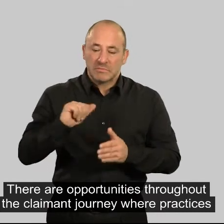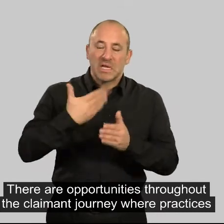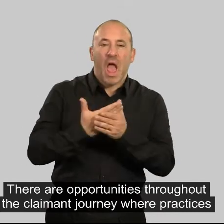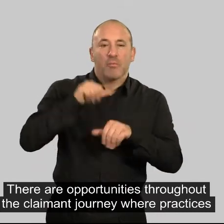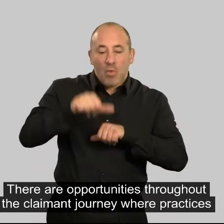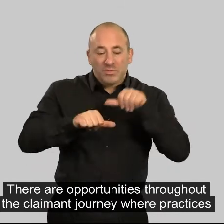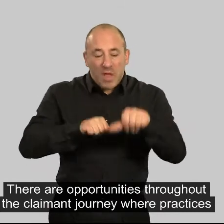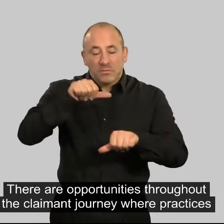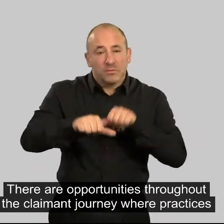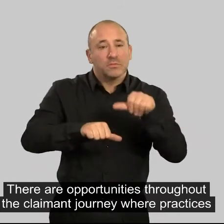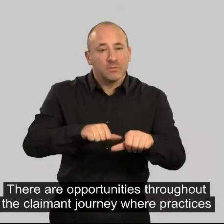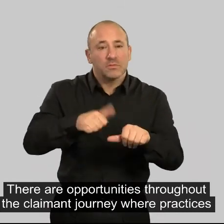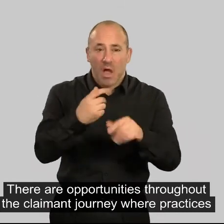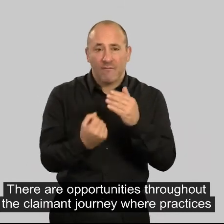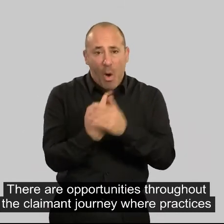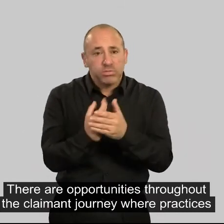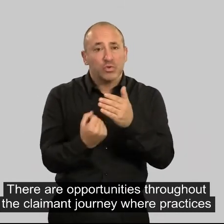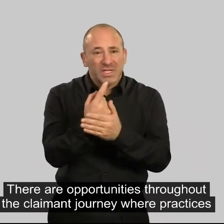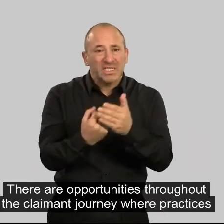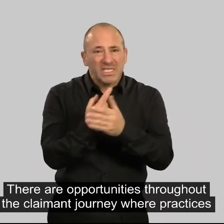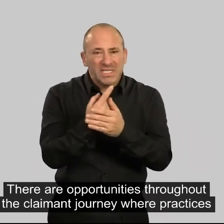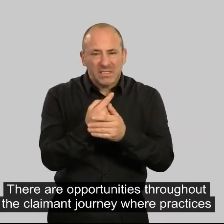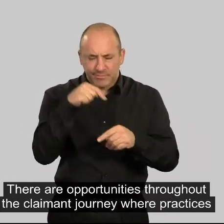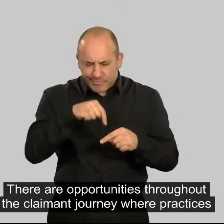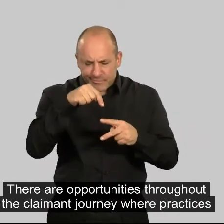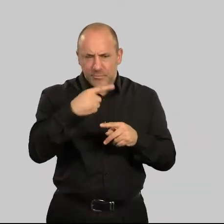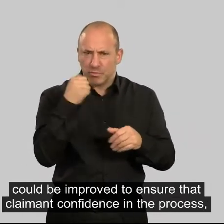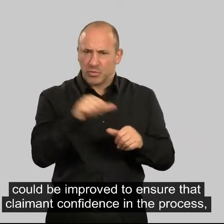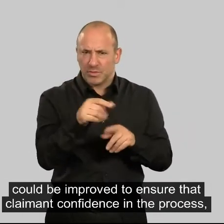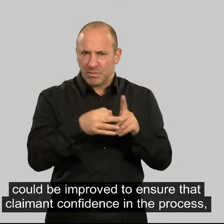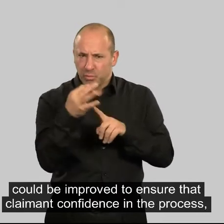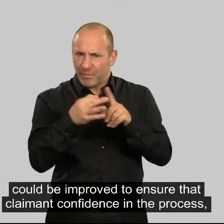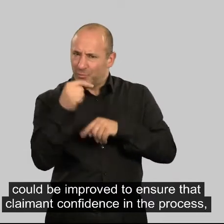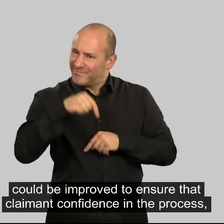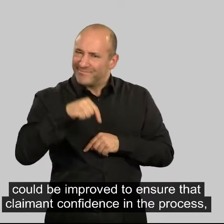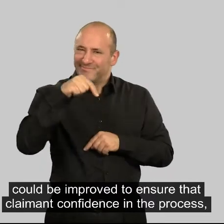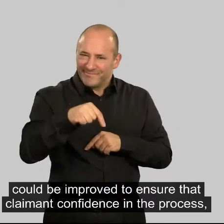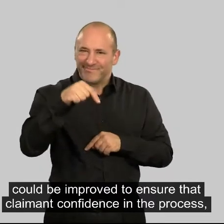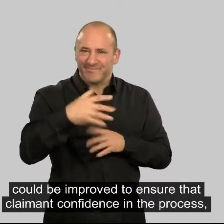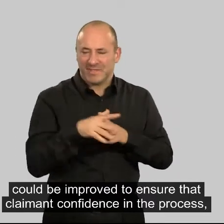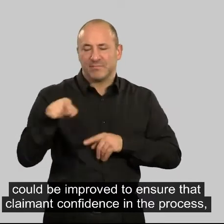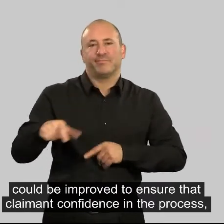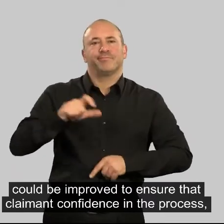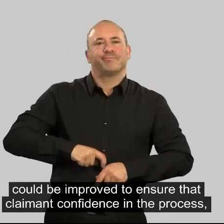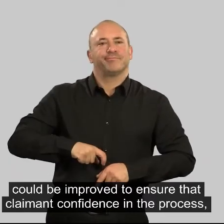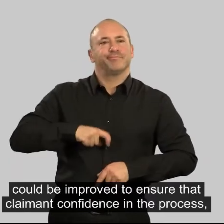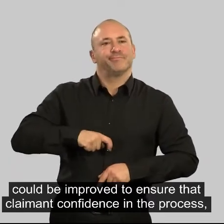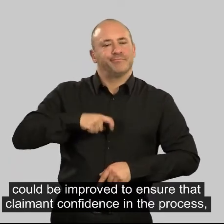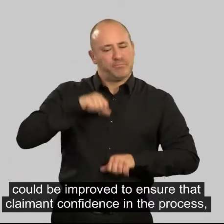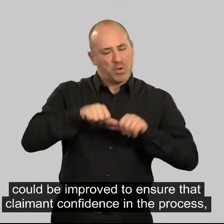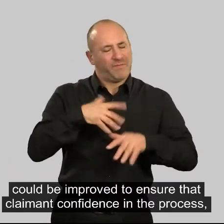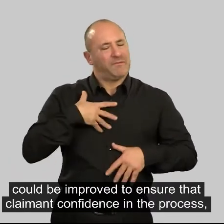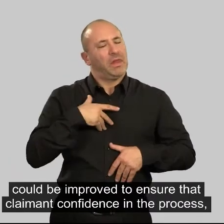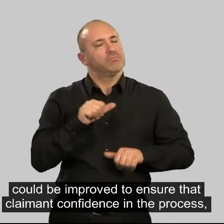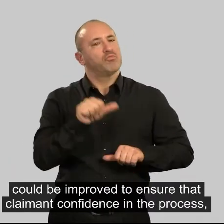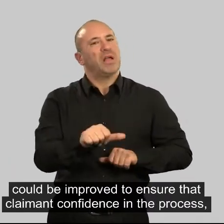There are opportunities throughout the claimant journey where practices could be improved to ensure that claimant confidence